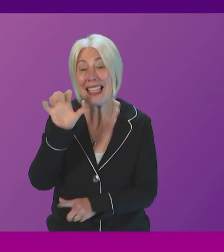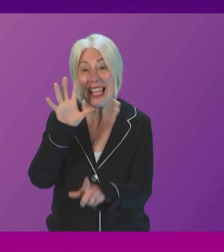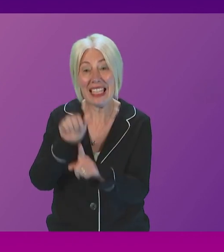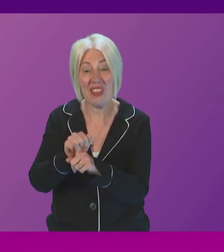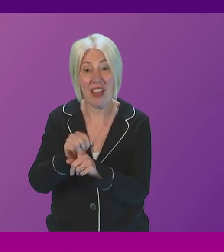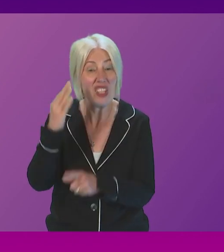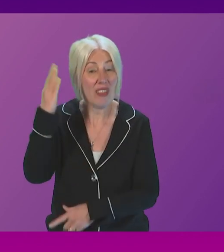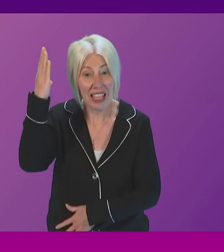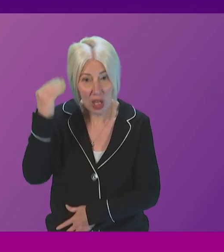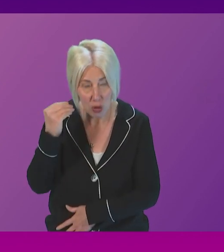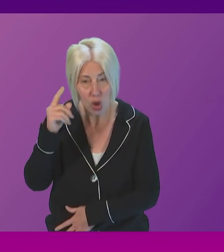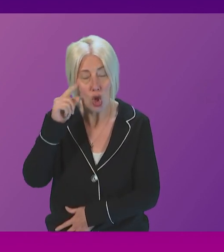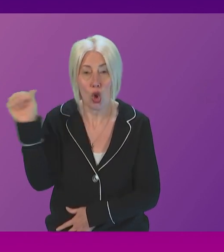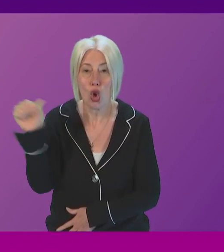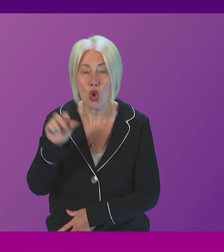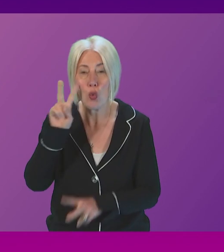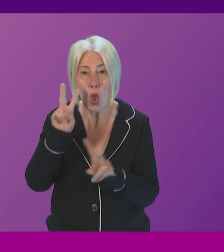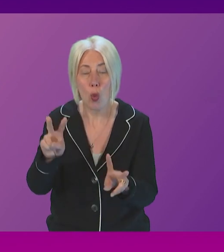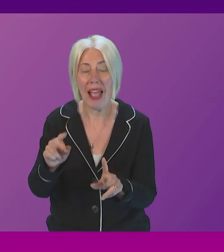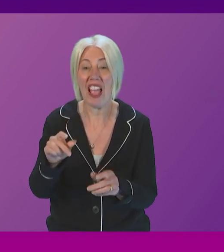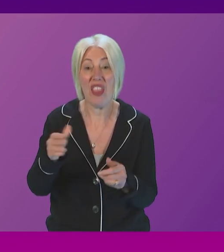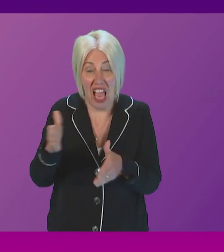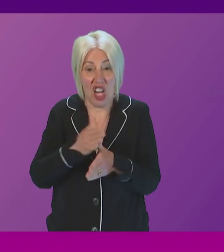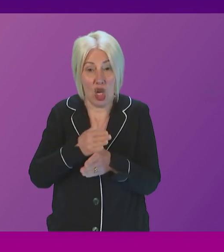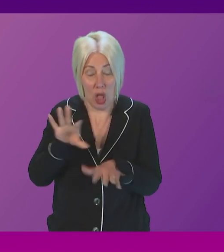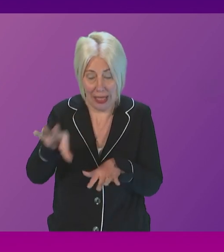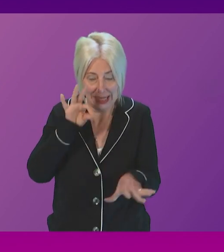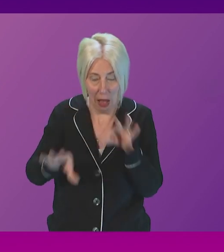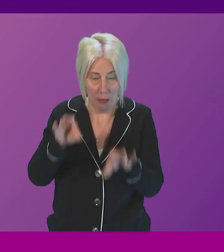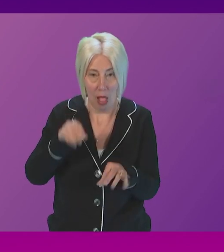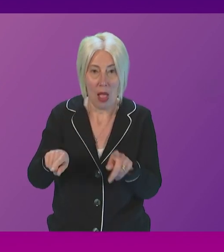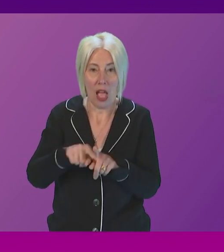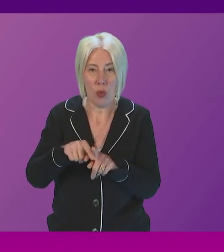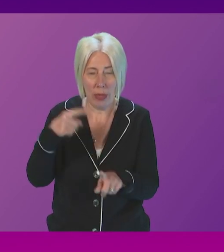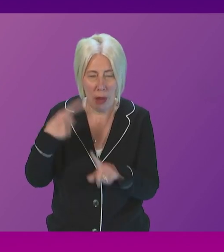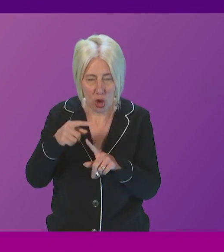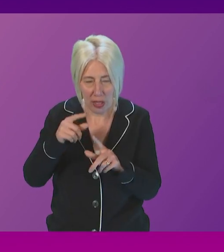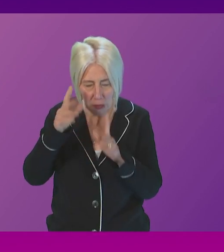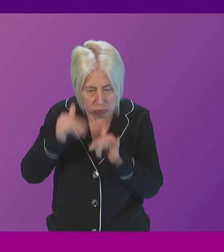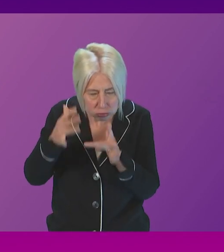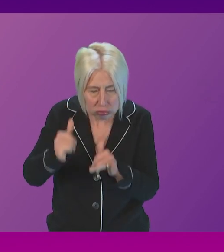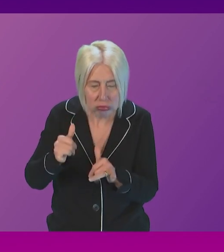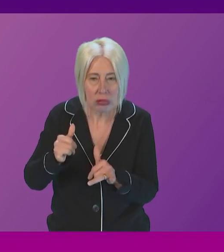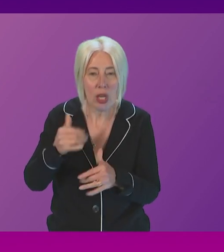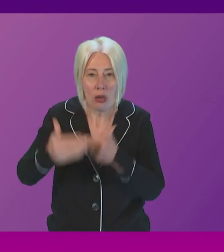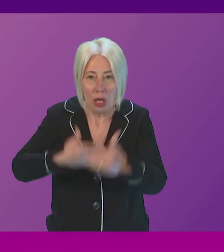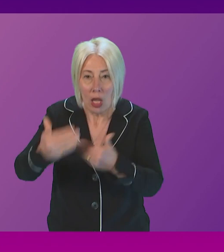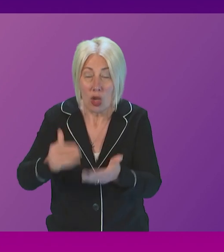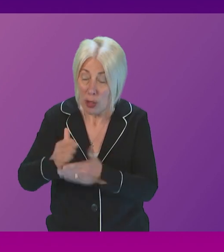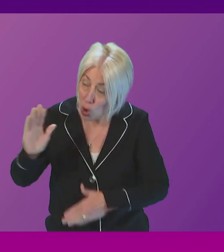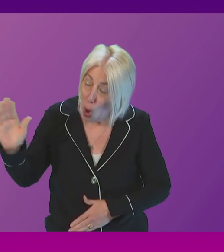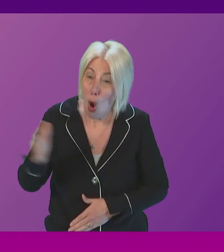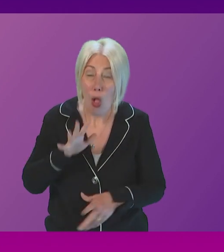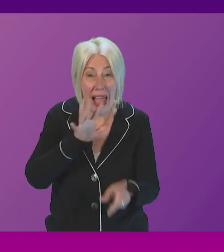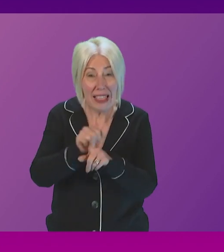agree with me that we need to re-examine both that initial sample and the triage steps to ensure that every individual is identified? Because ultimately